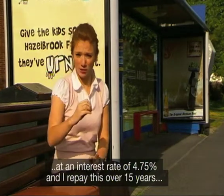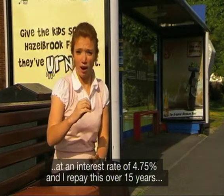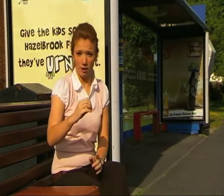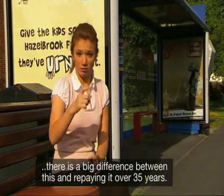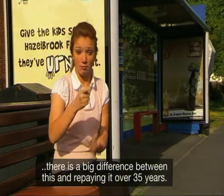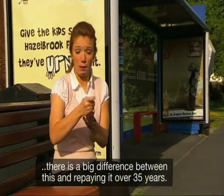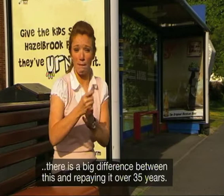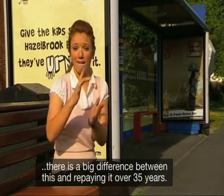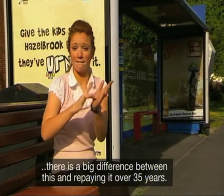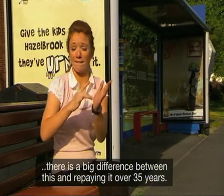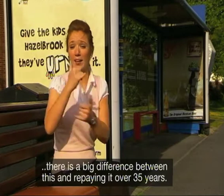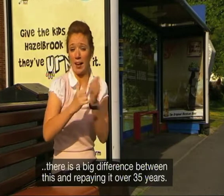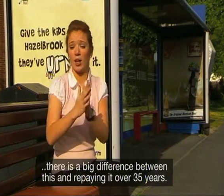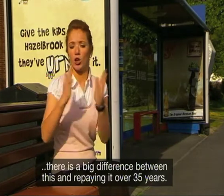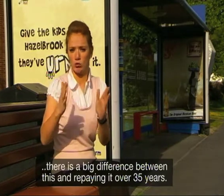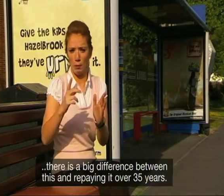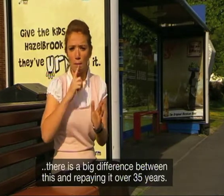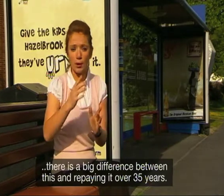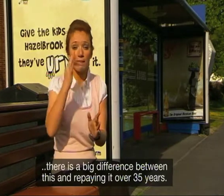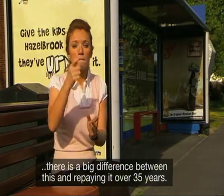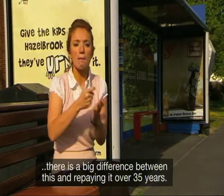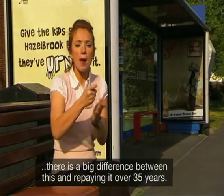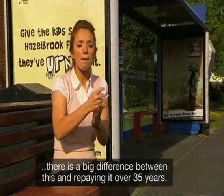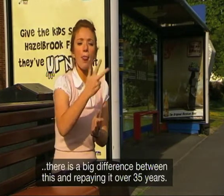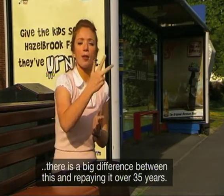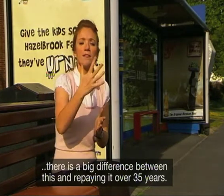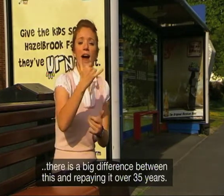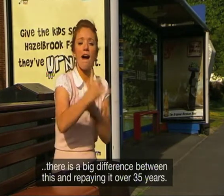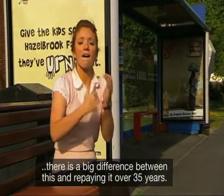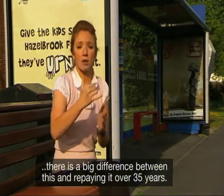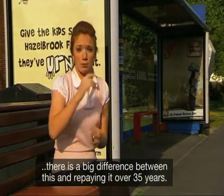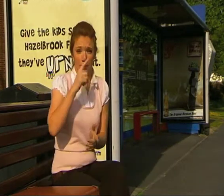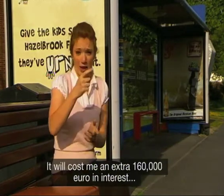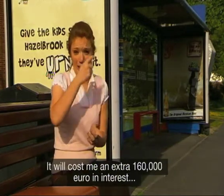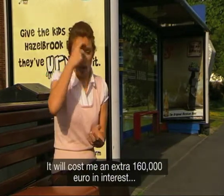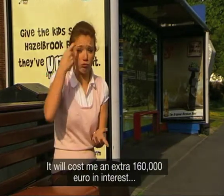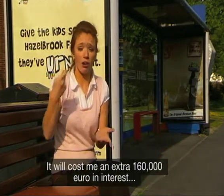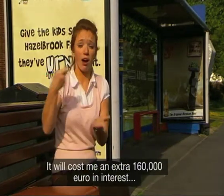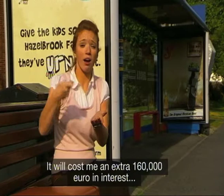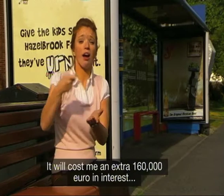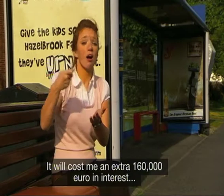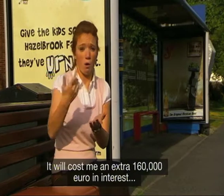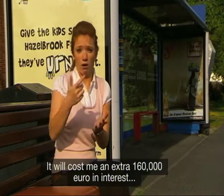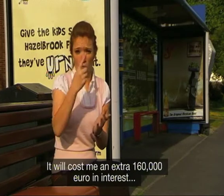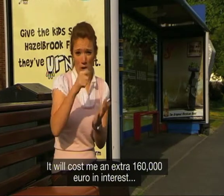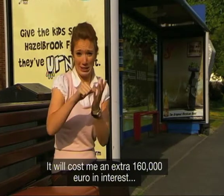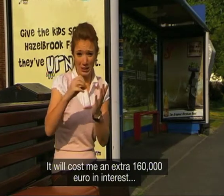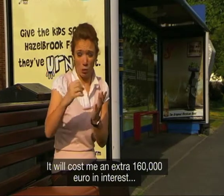years, there is a big difference between this and repaying the loan over 35 years. It'll cost me an extra 160,000 euro